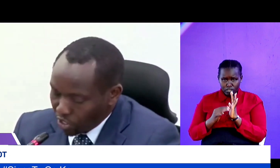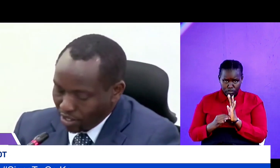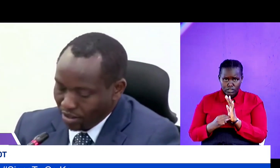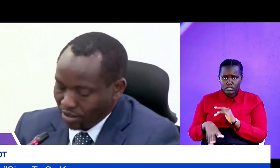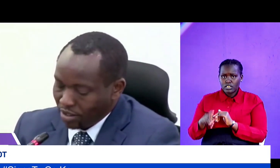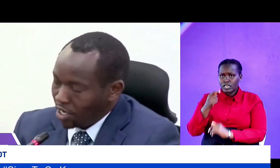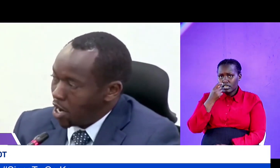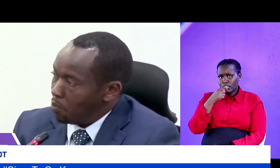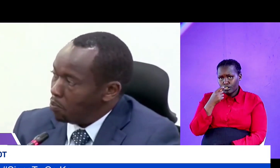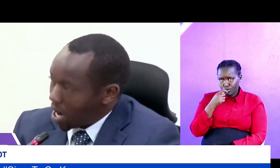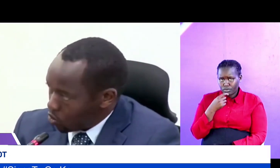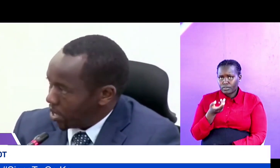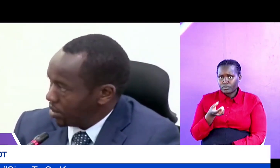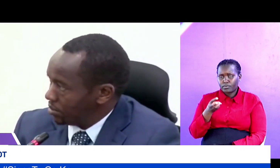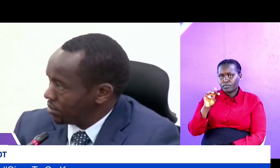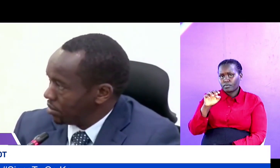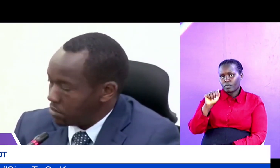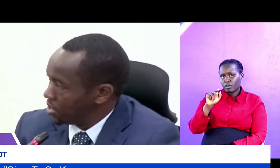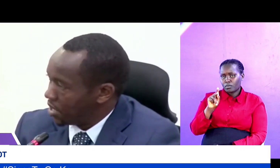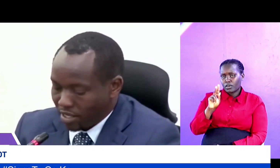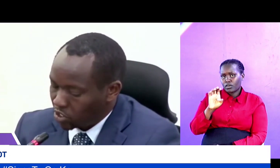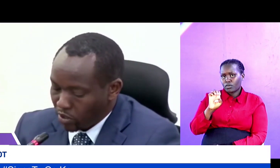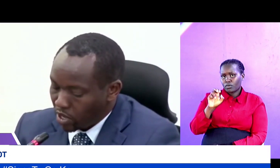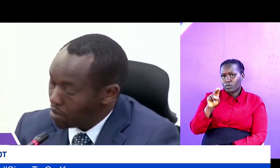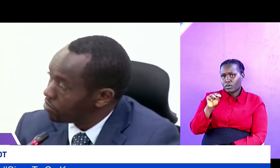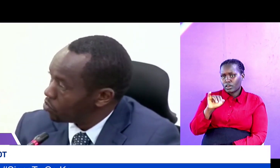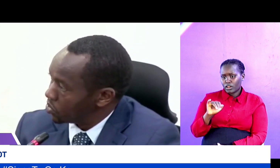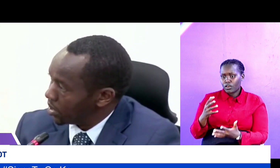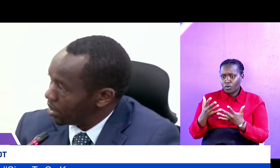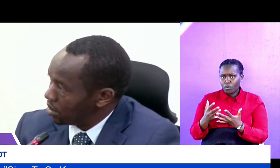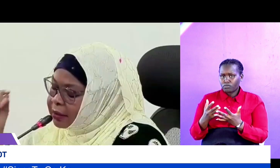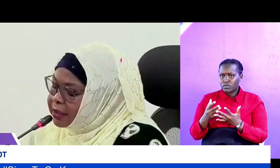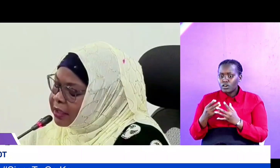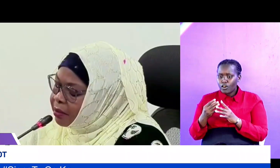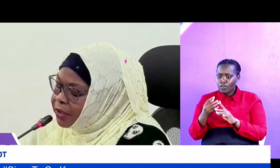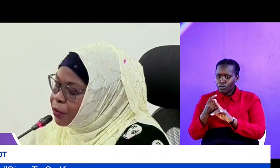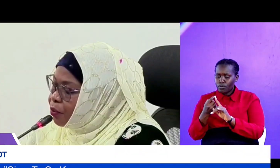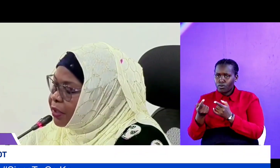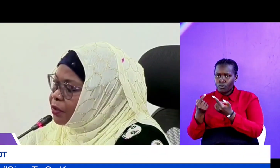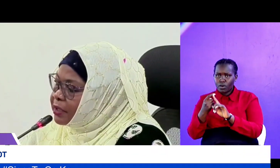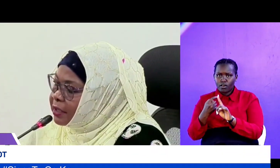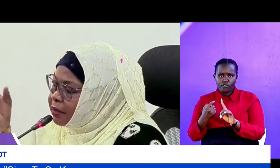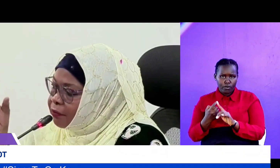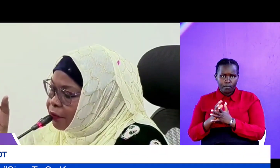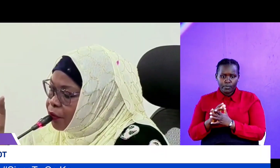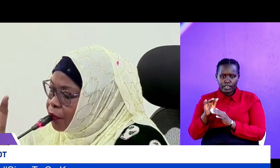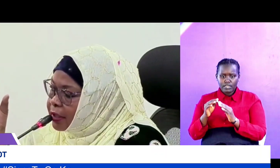Kitui, Makueni. Basically, that's where you're coming from, Waziri. This number is so big, you are taking from one